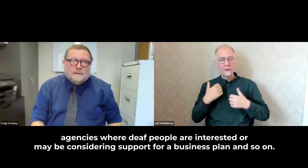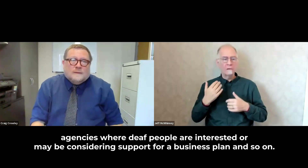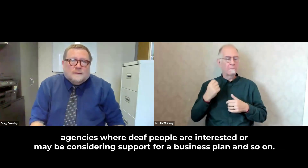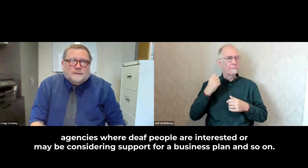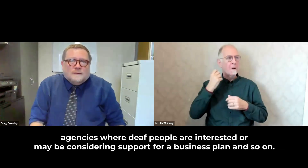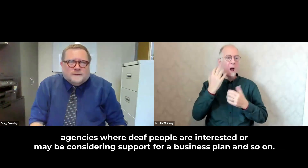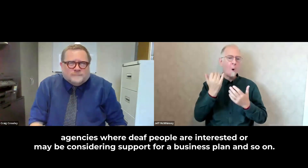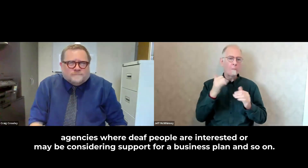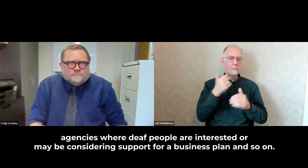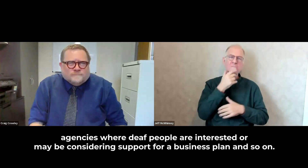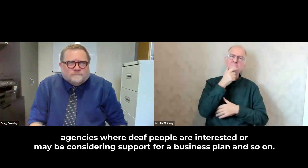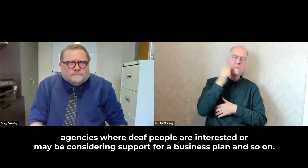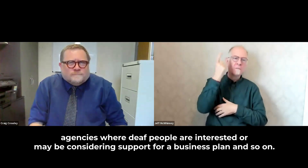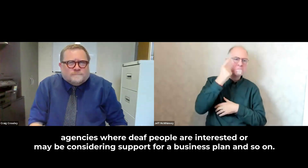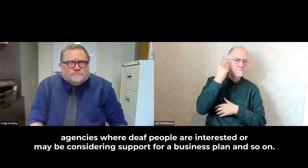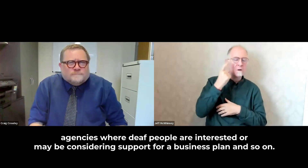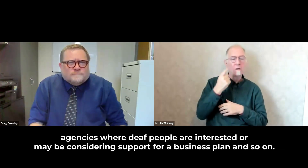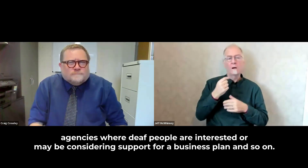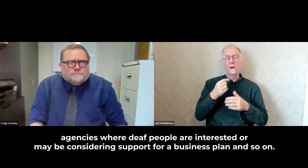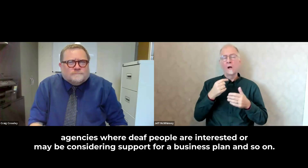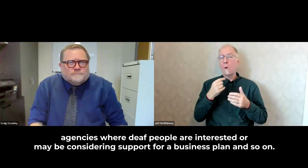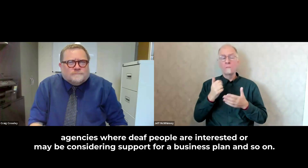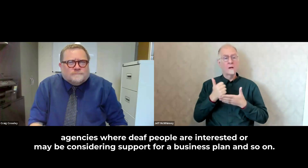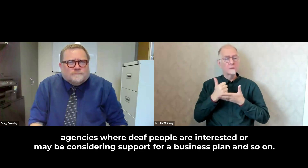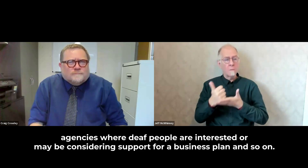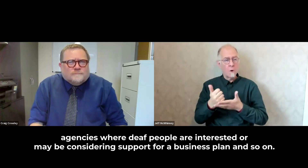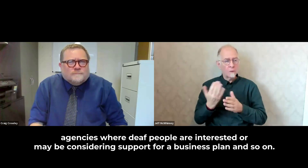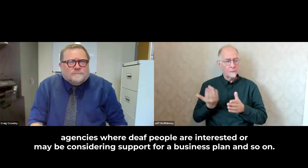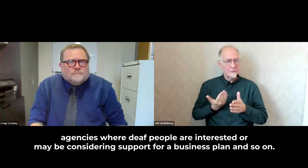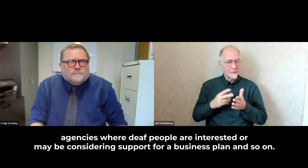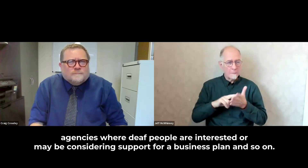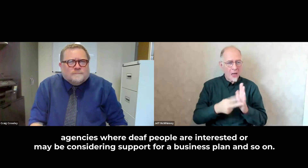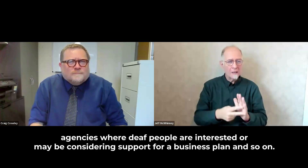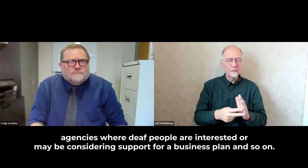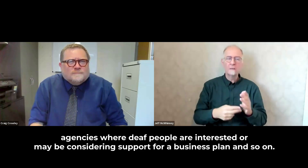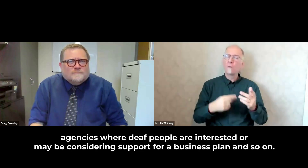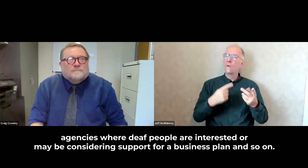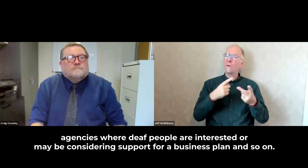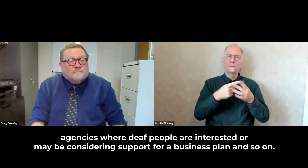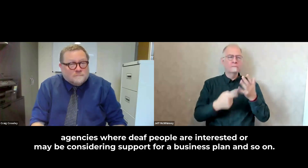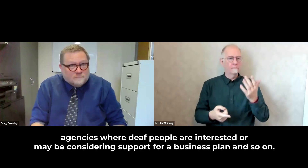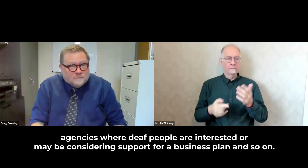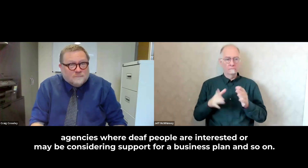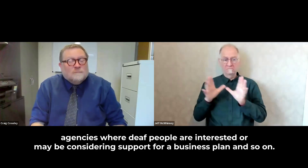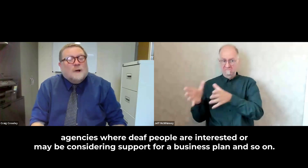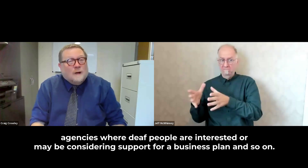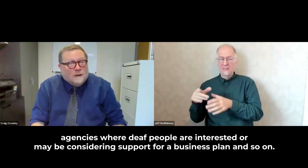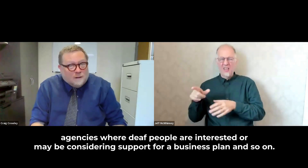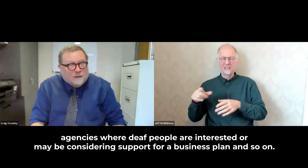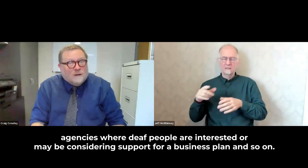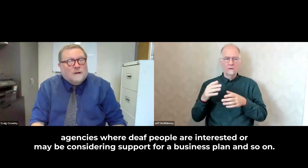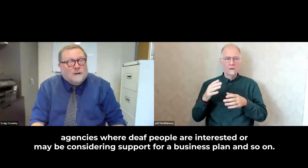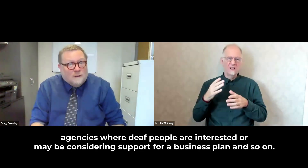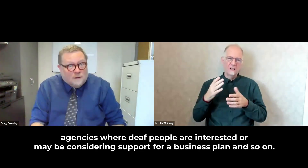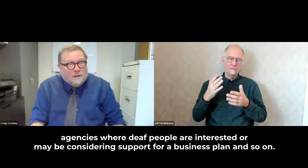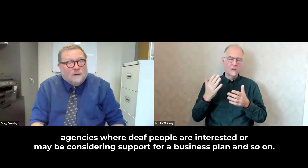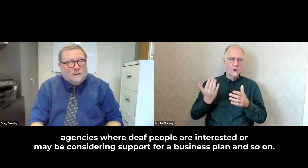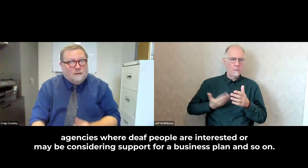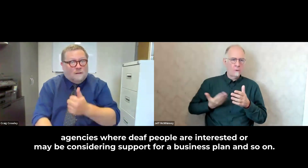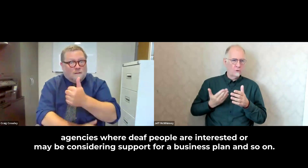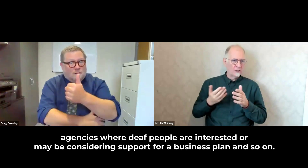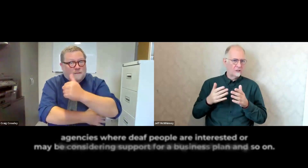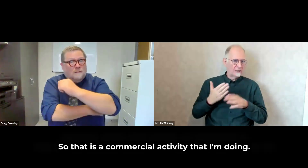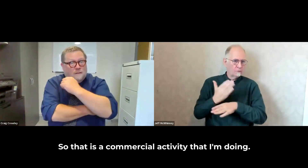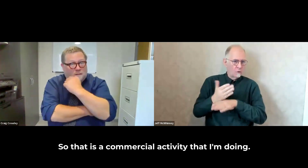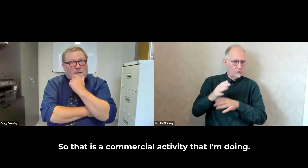agencies where deaf people are interested or may be considering support for a business plan and so